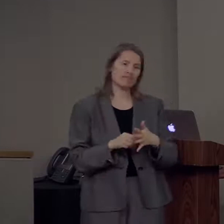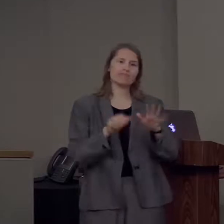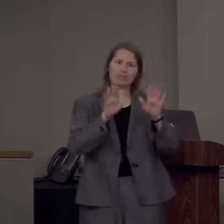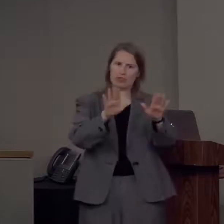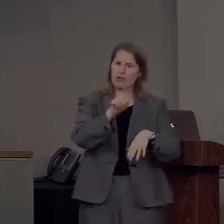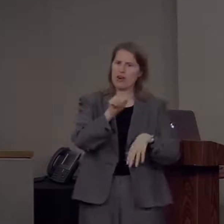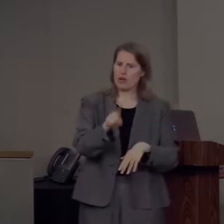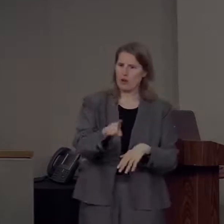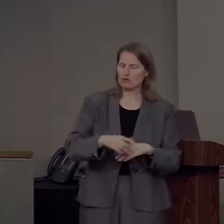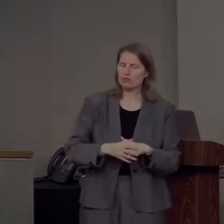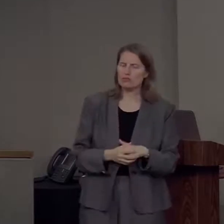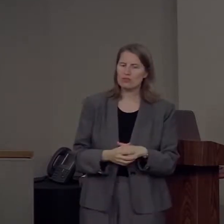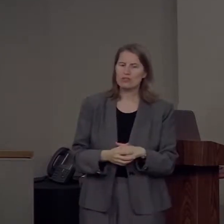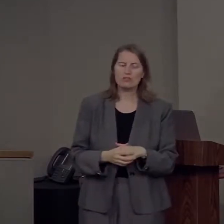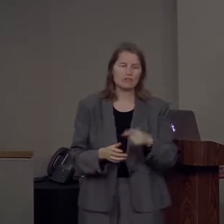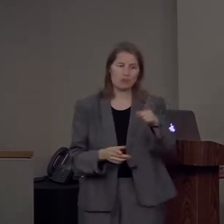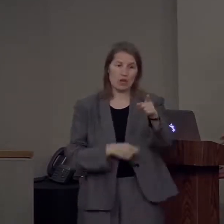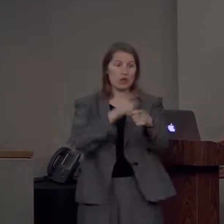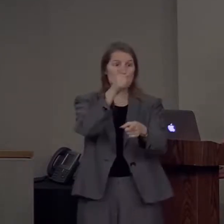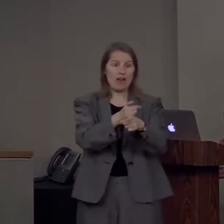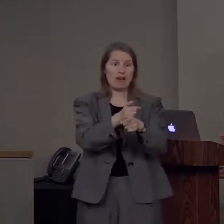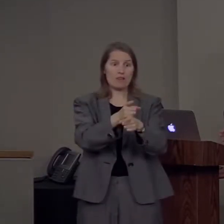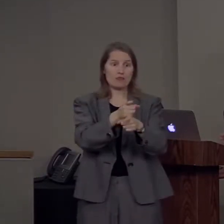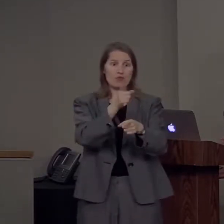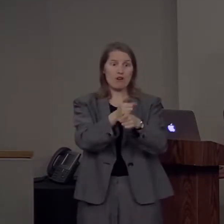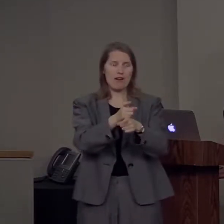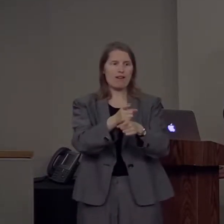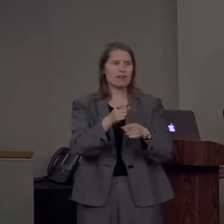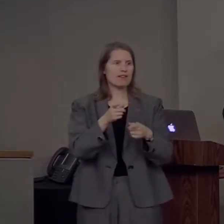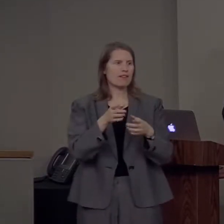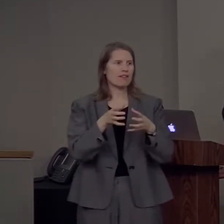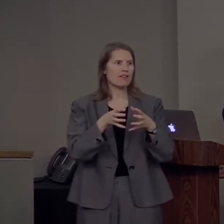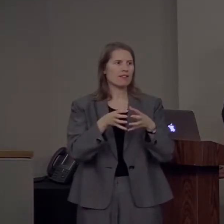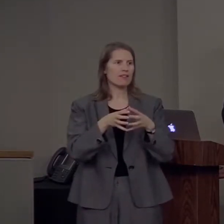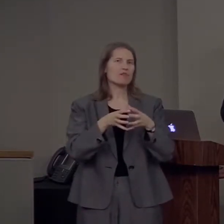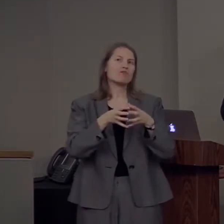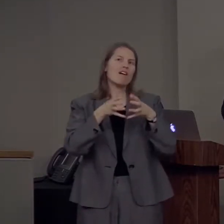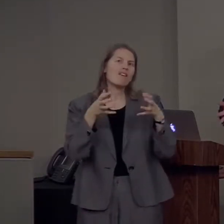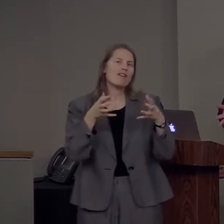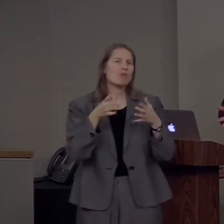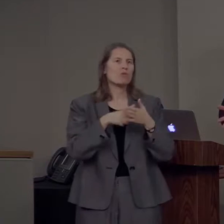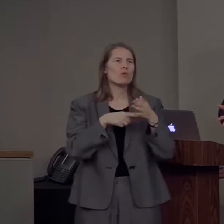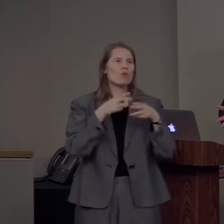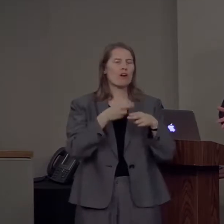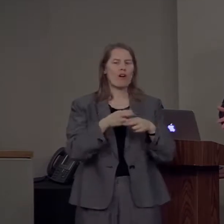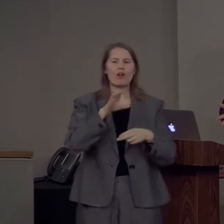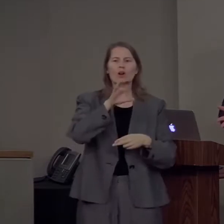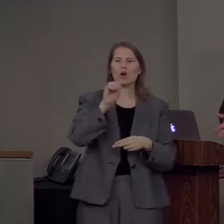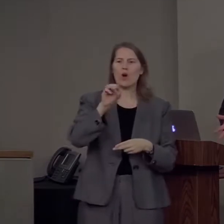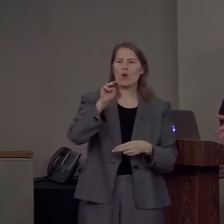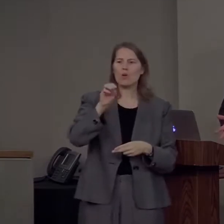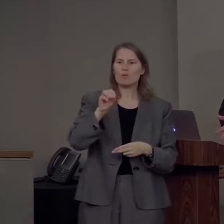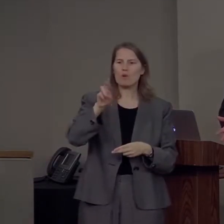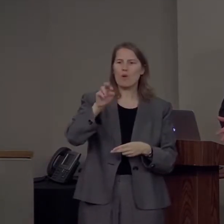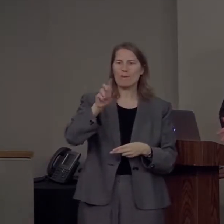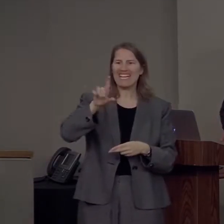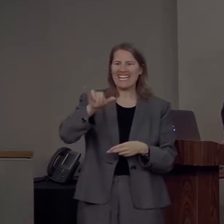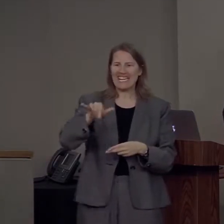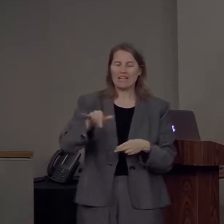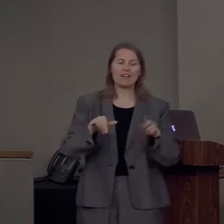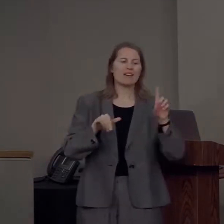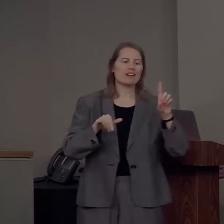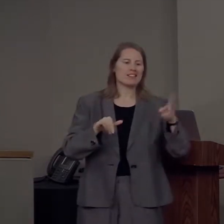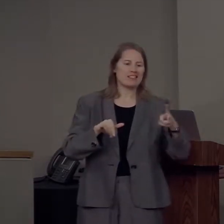great question, and you're absolutely right. There's a lot of what we refer to as comorbidity between dyslexia and